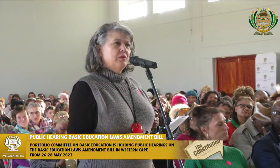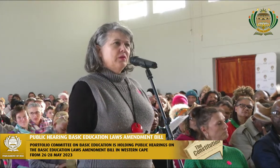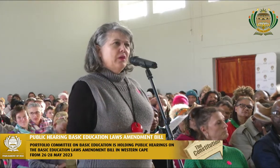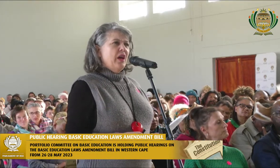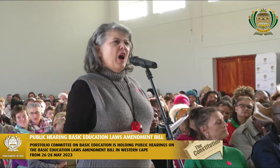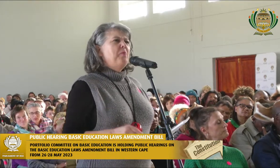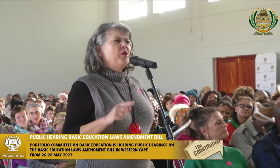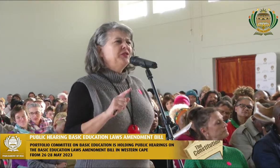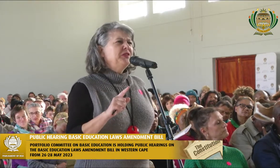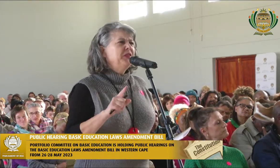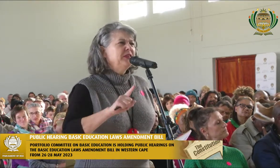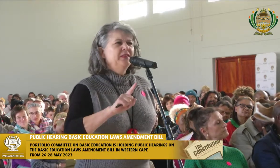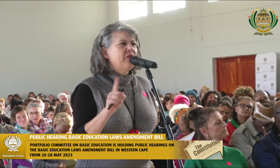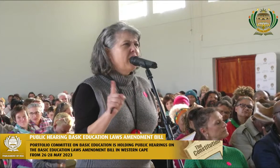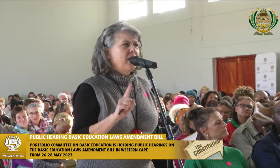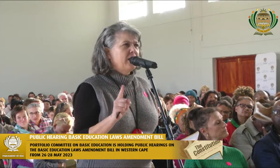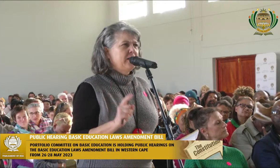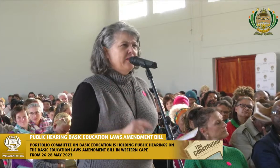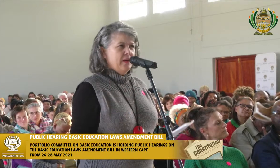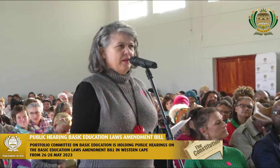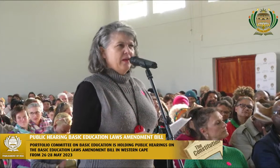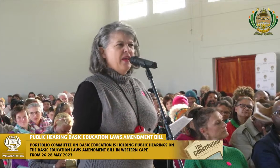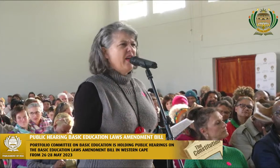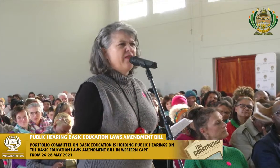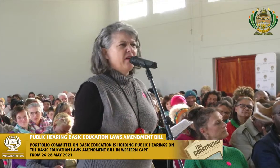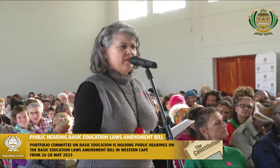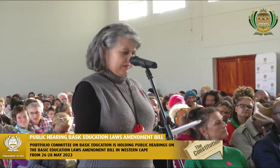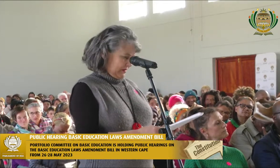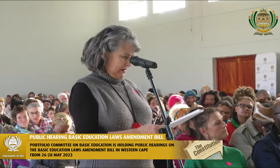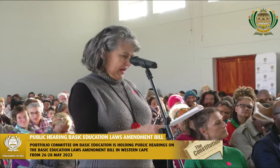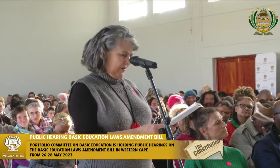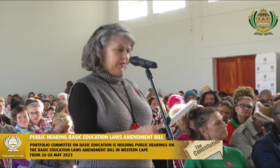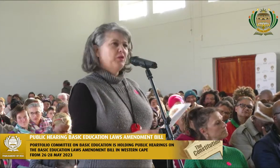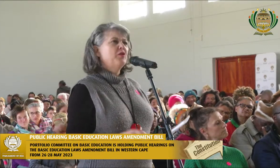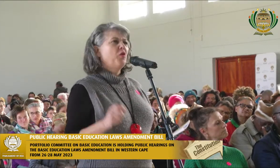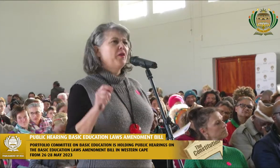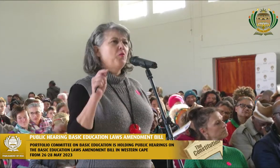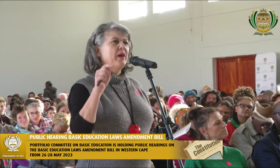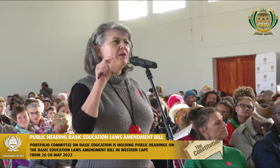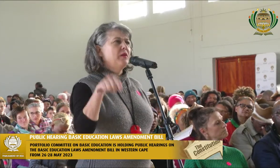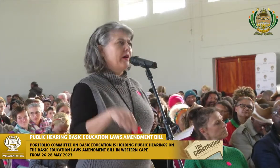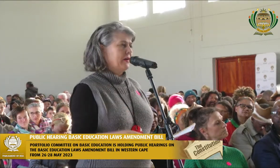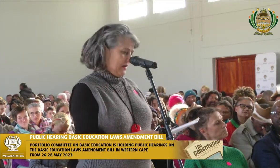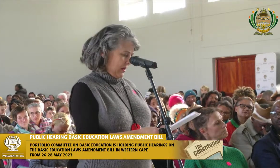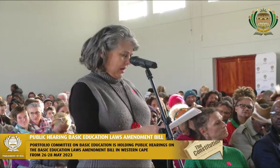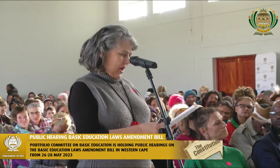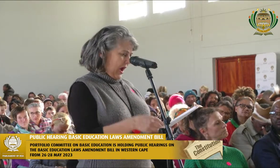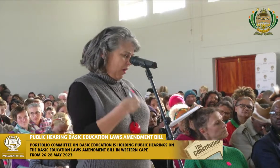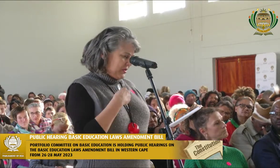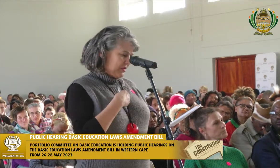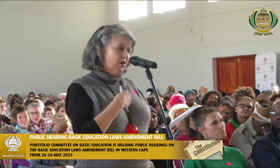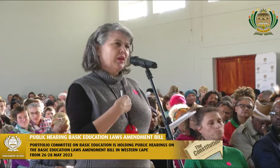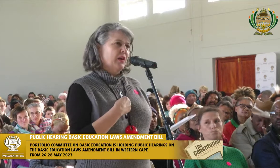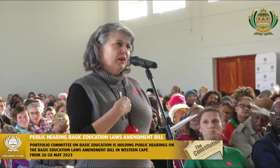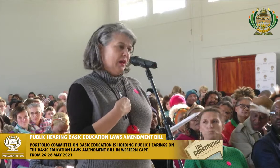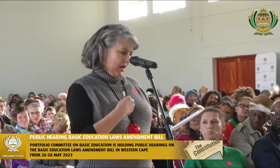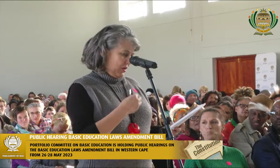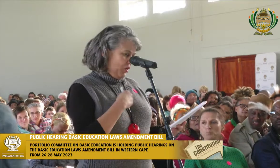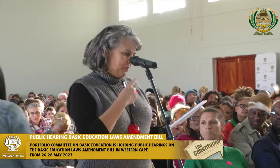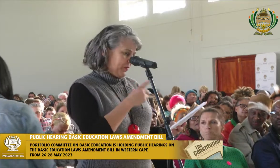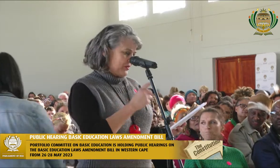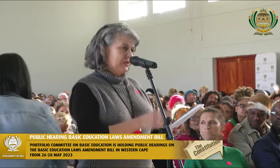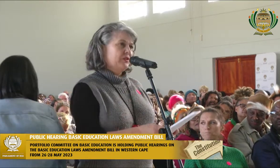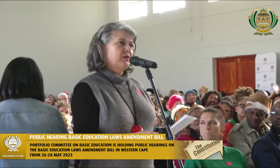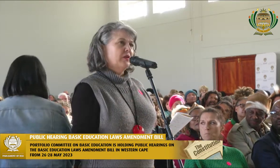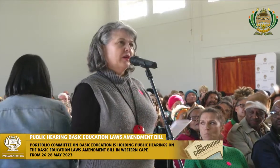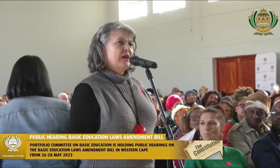prostitute. A prostitute is never an ugly thing, ever, never. You can draw her the way you like. Our Sarki,